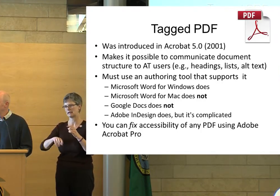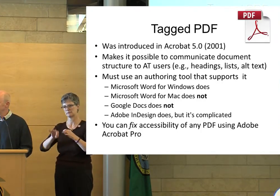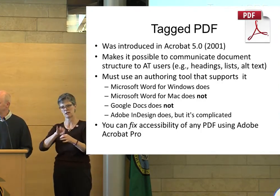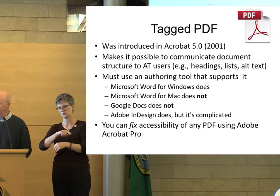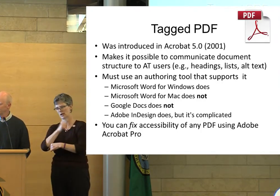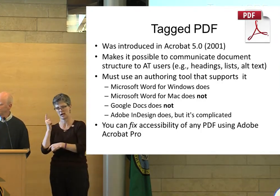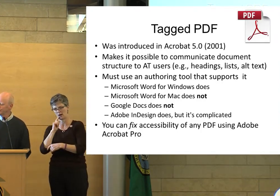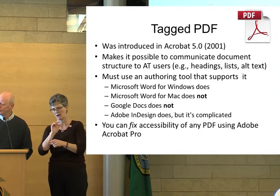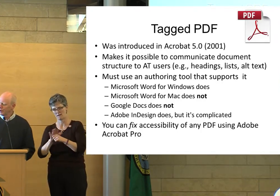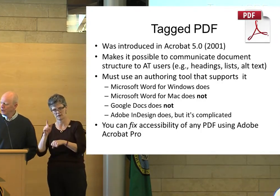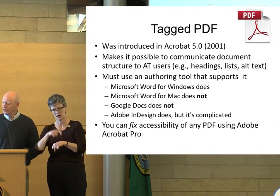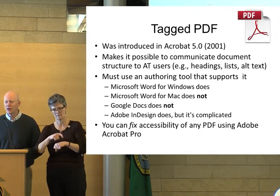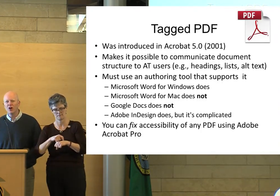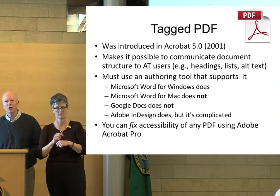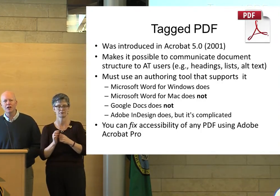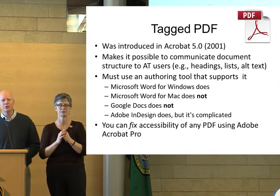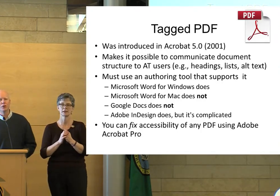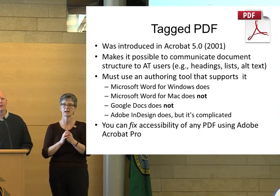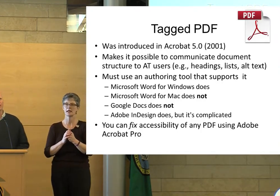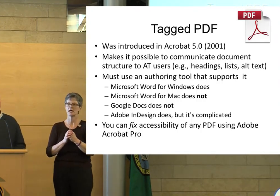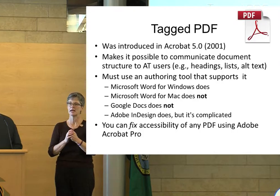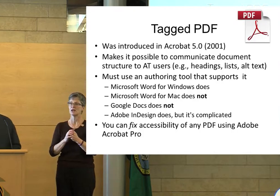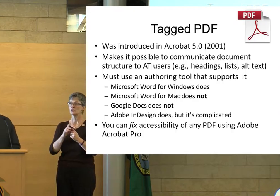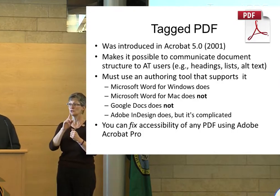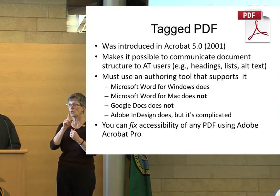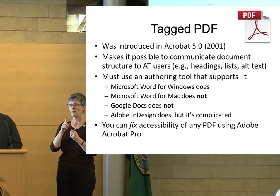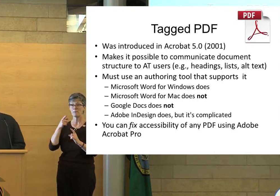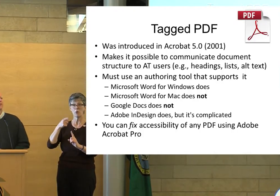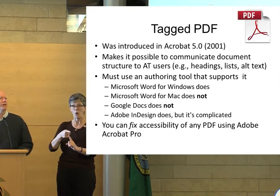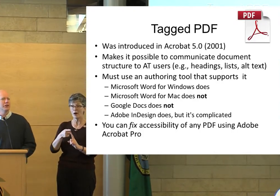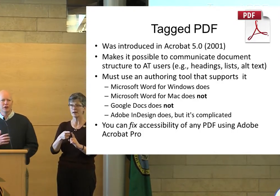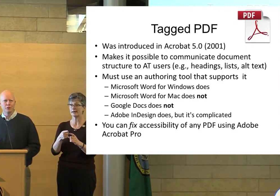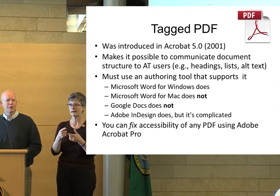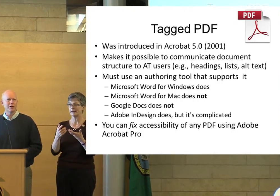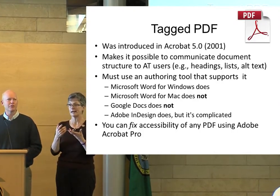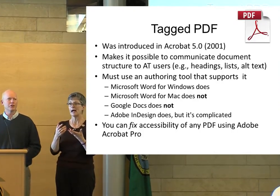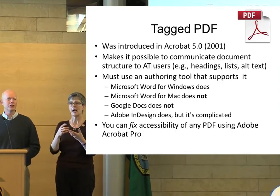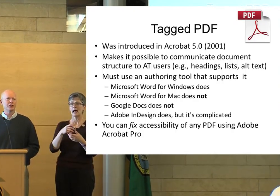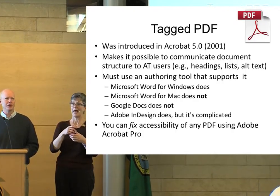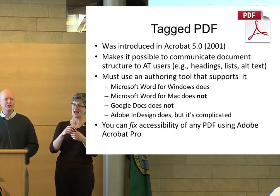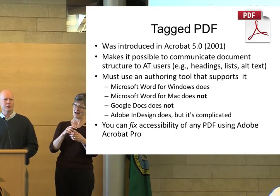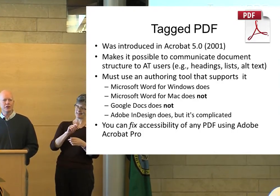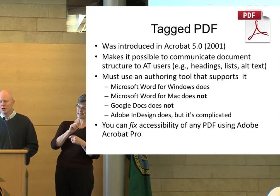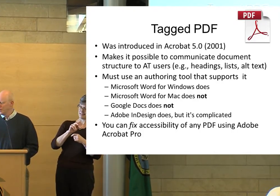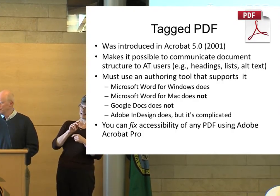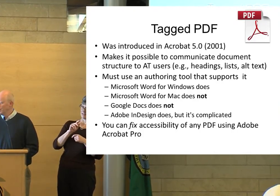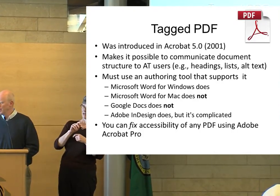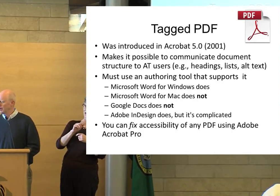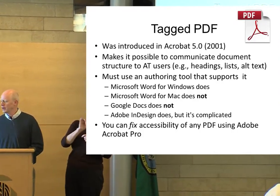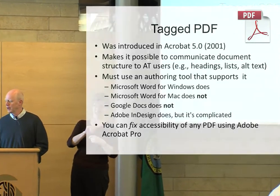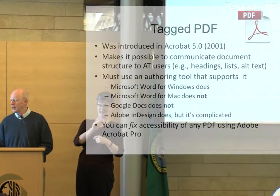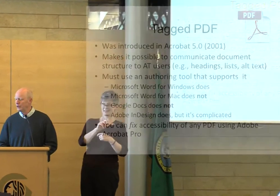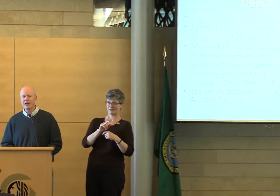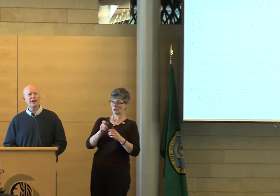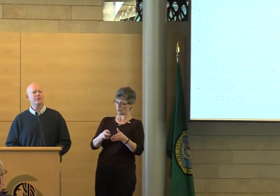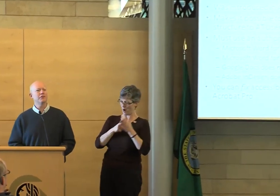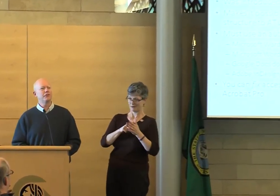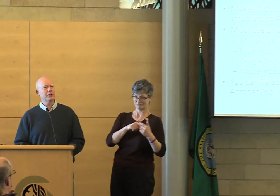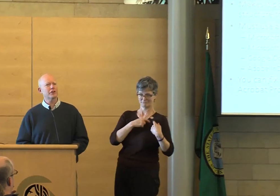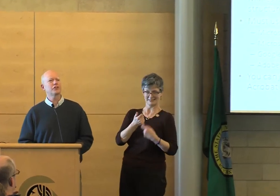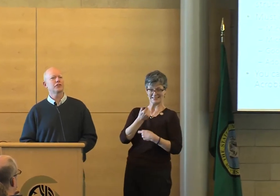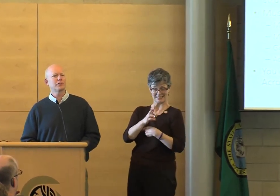a particular workflow that you have to use in order to create a document that will be accessible. And that's way more than I can get